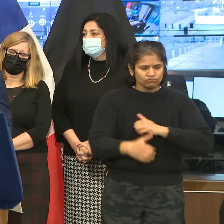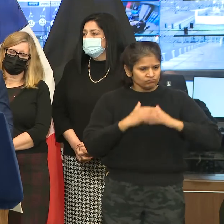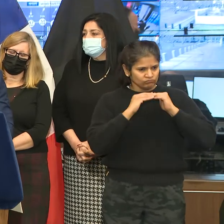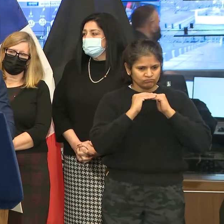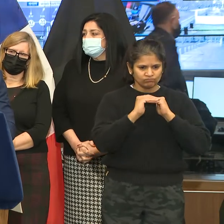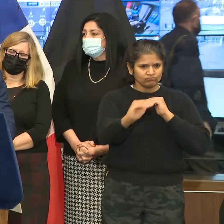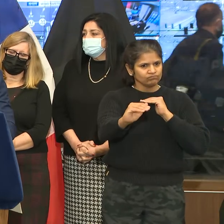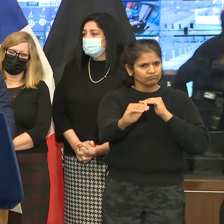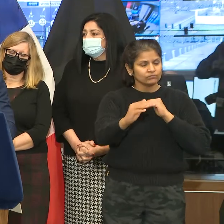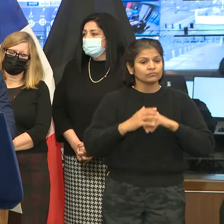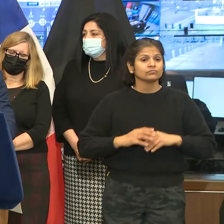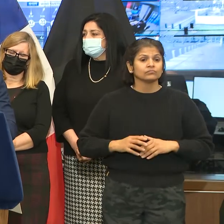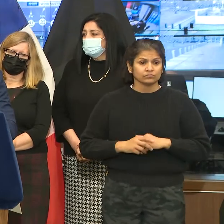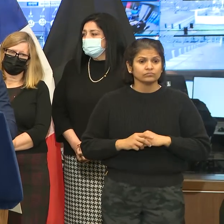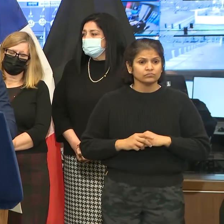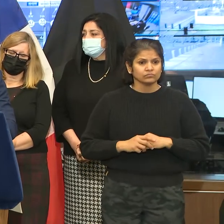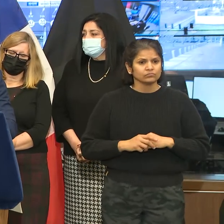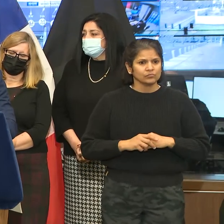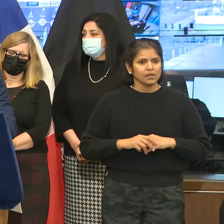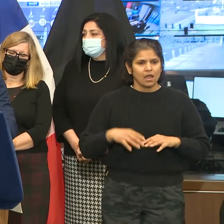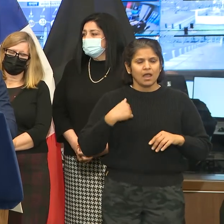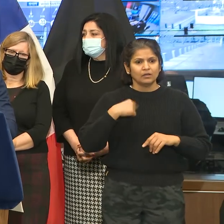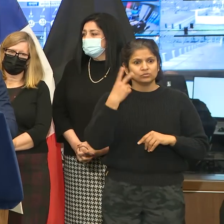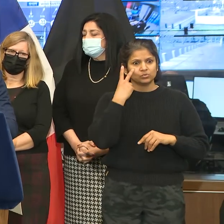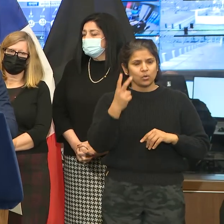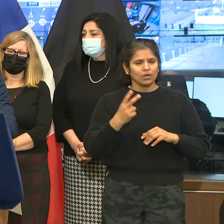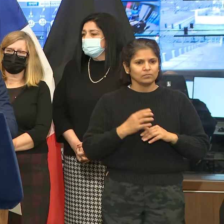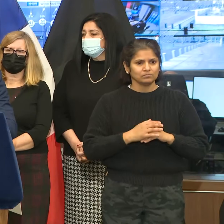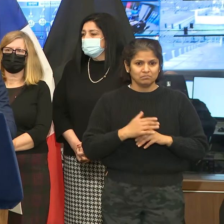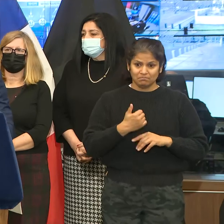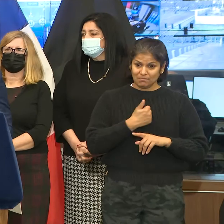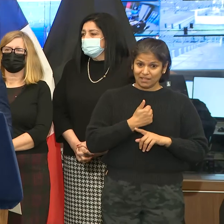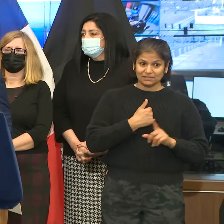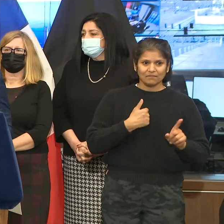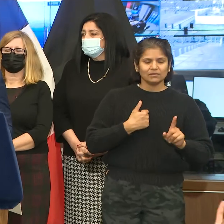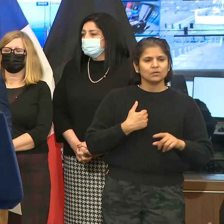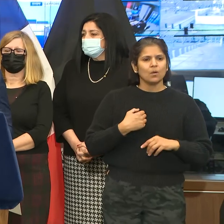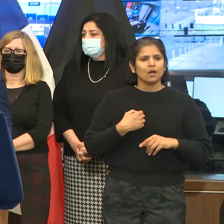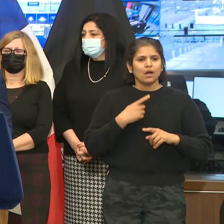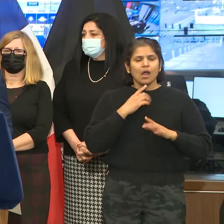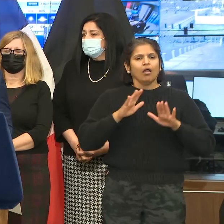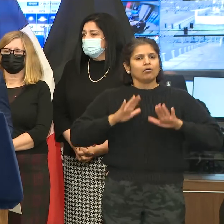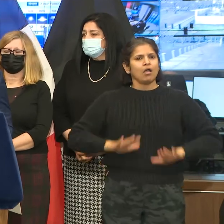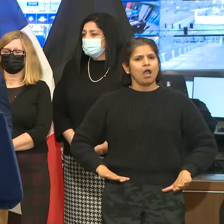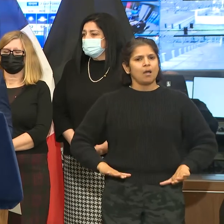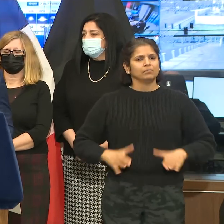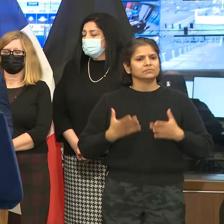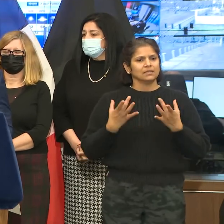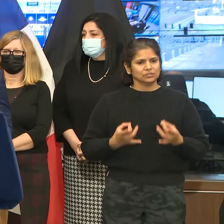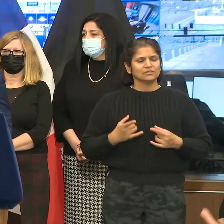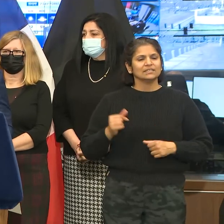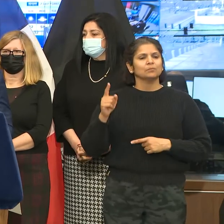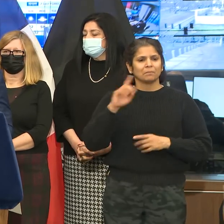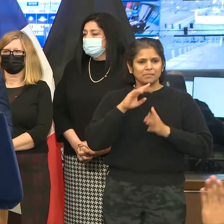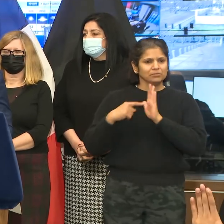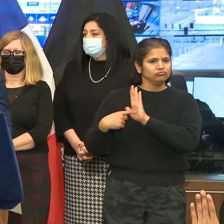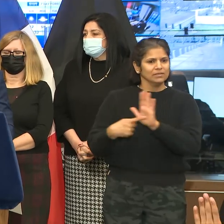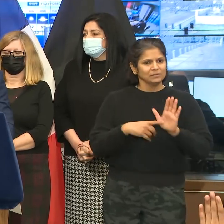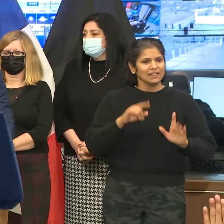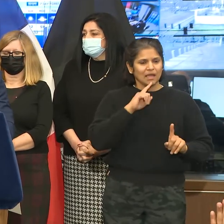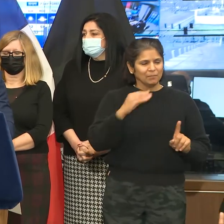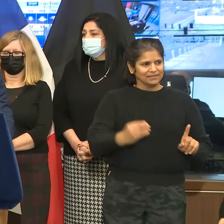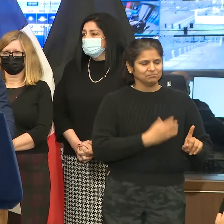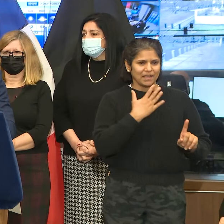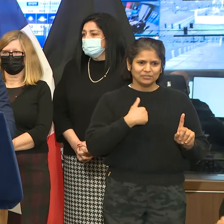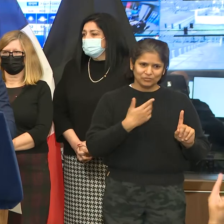same. And so I saw firsthand that calmness that she presents, and I was pleased when she agreed to stay on to